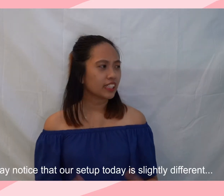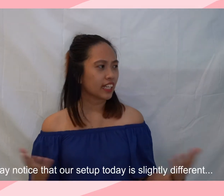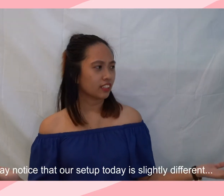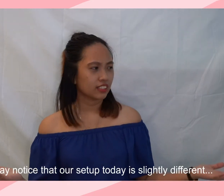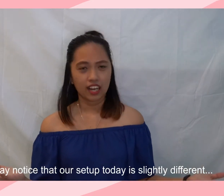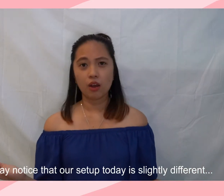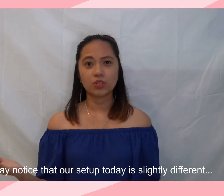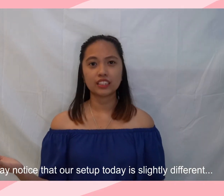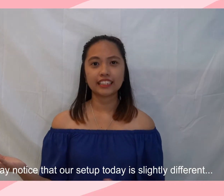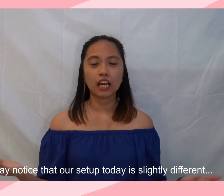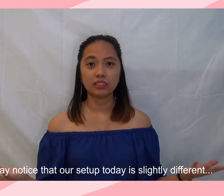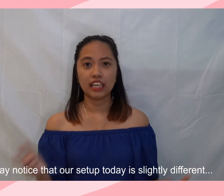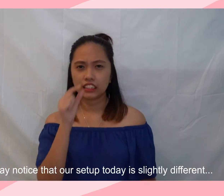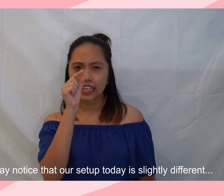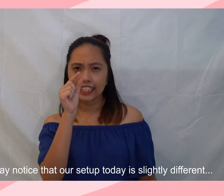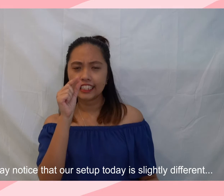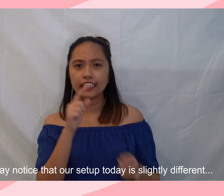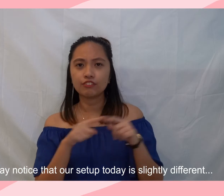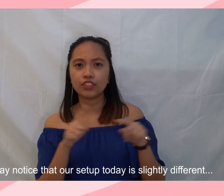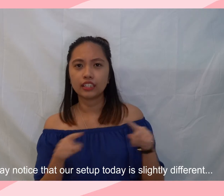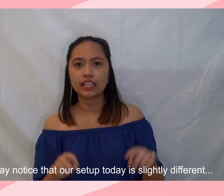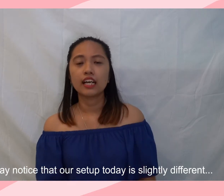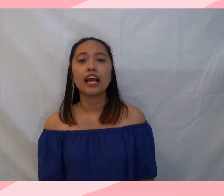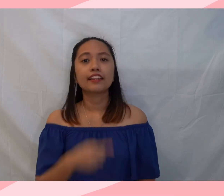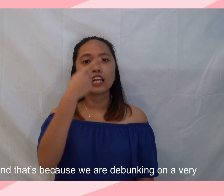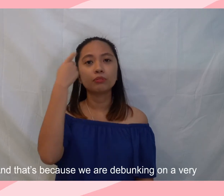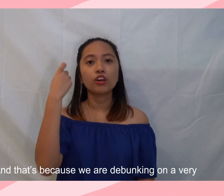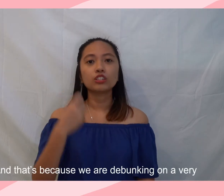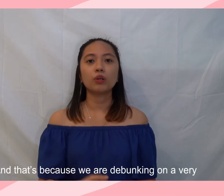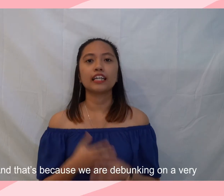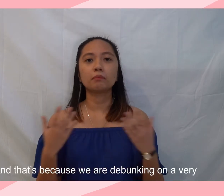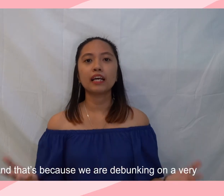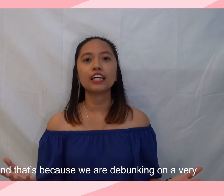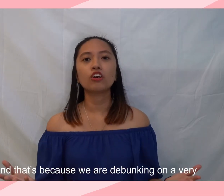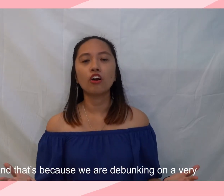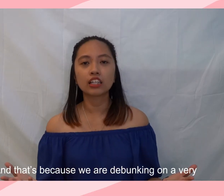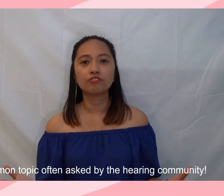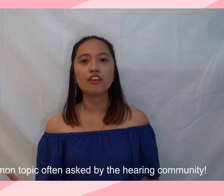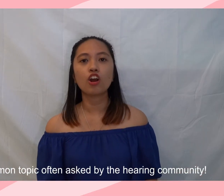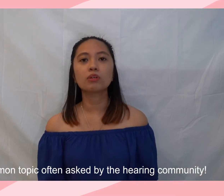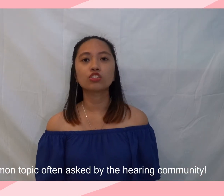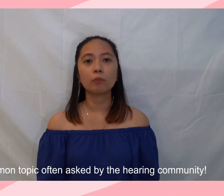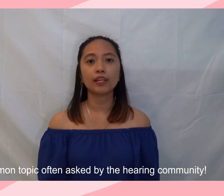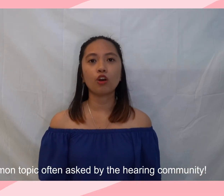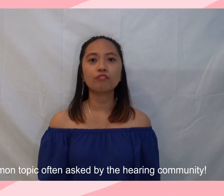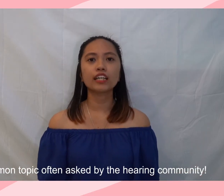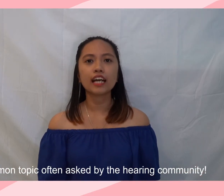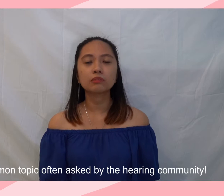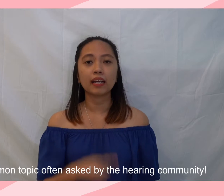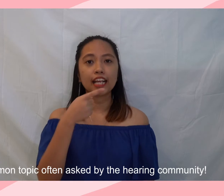that our setups are slightly different, and that's because we are debunking on a very common topic often asked by